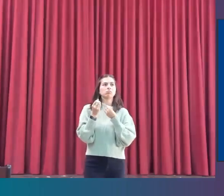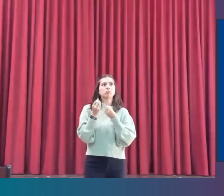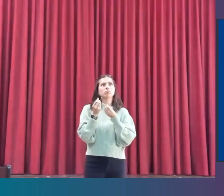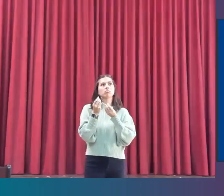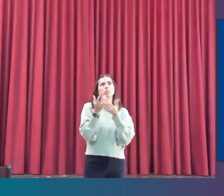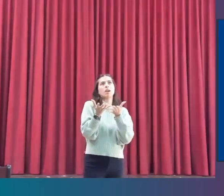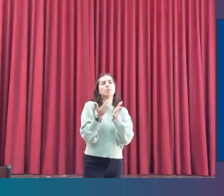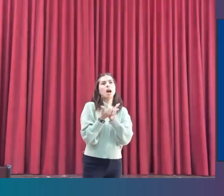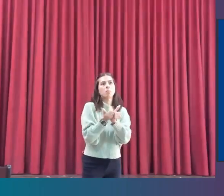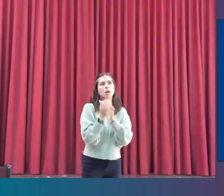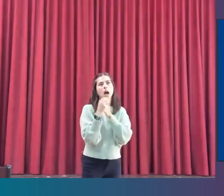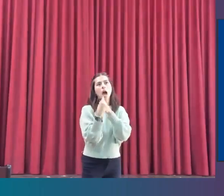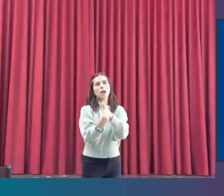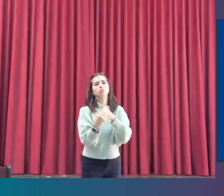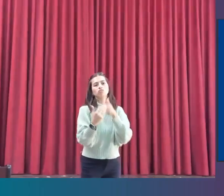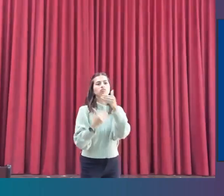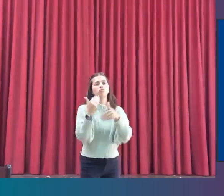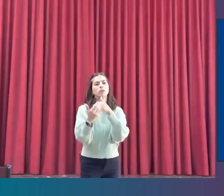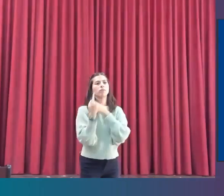So I wanted to know,